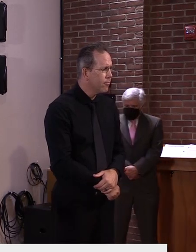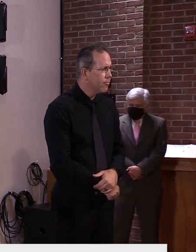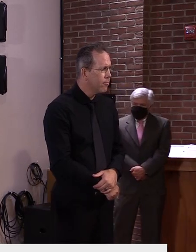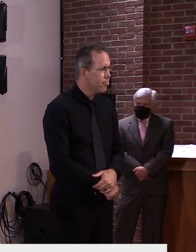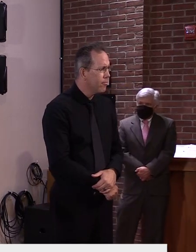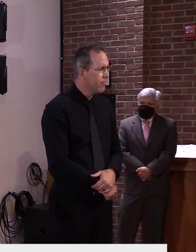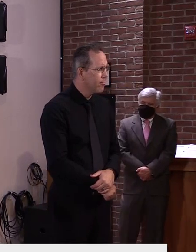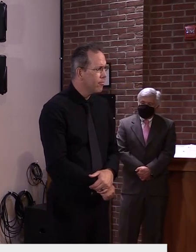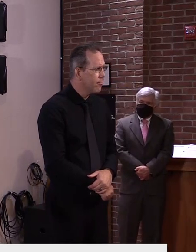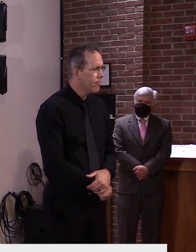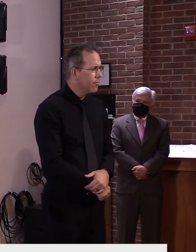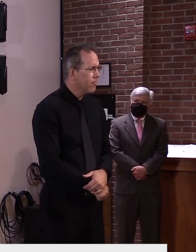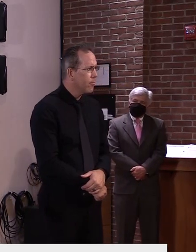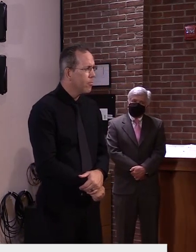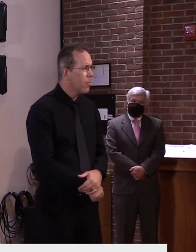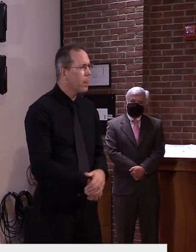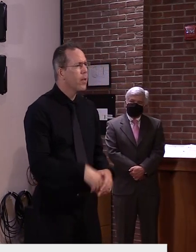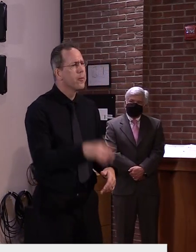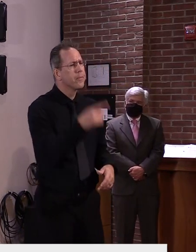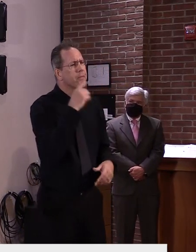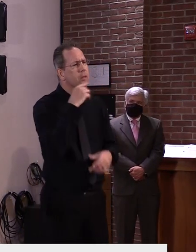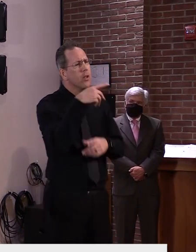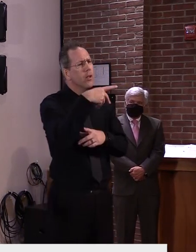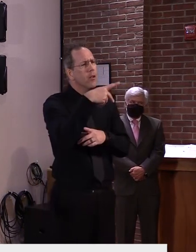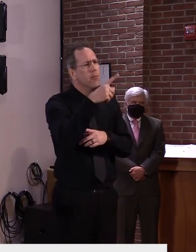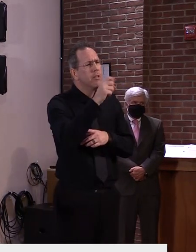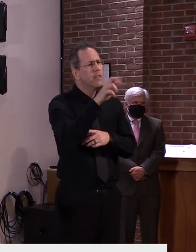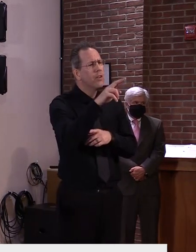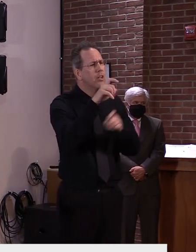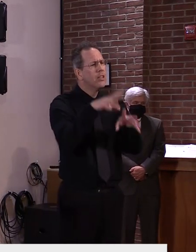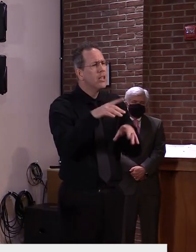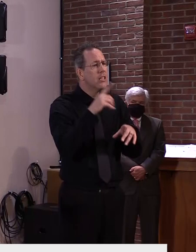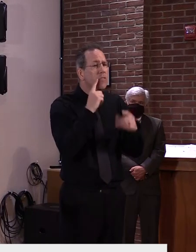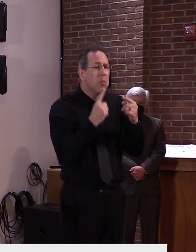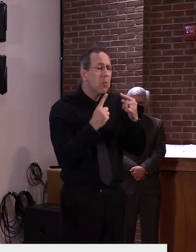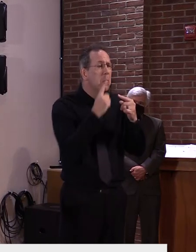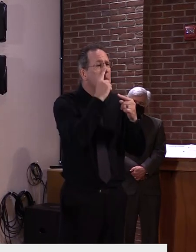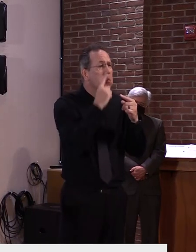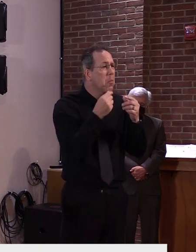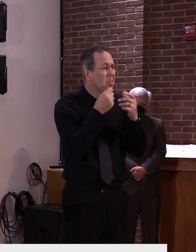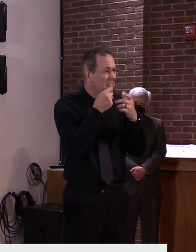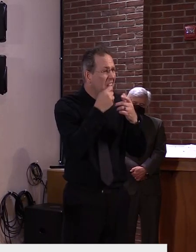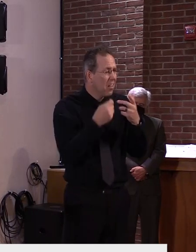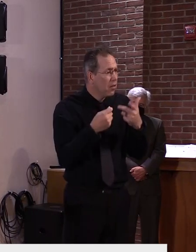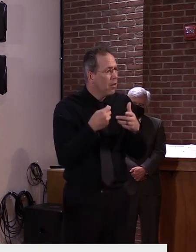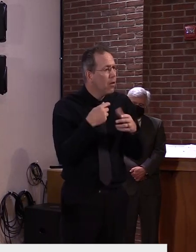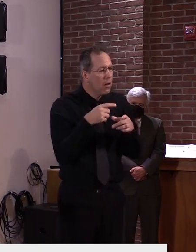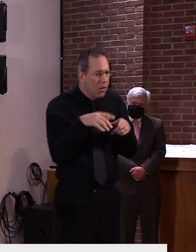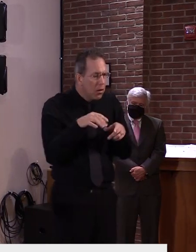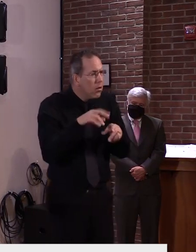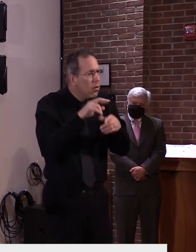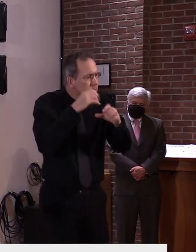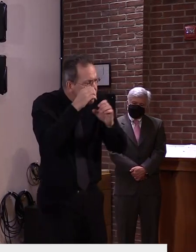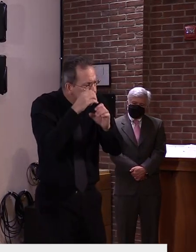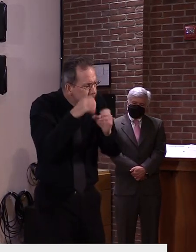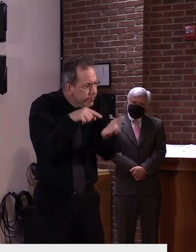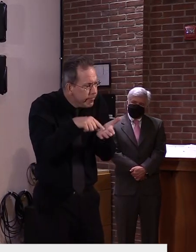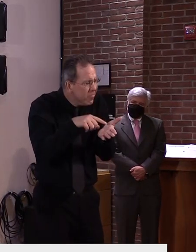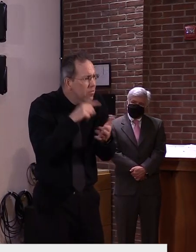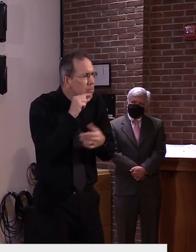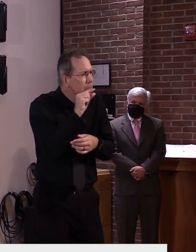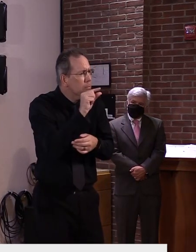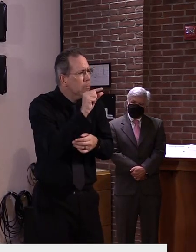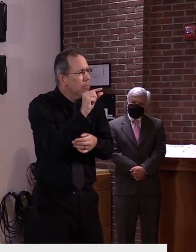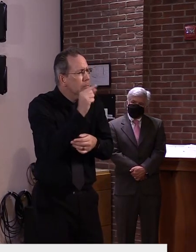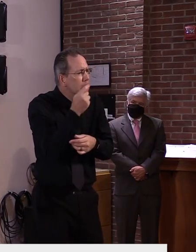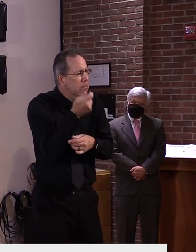is there. And, whether it's set up to detect a large amount of genetic material or if it's set up to